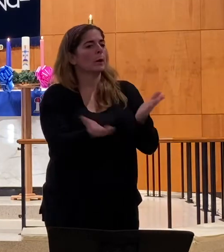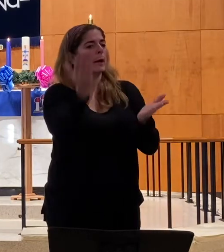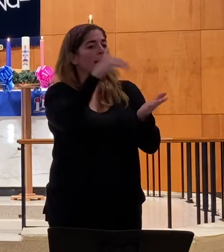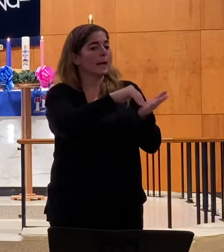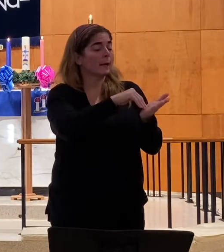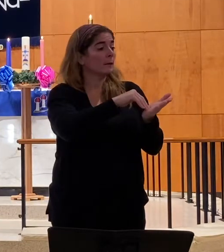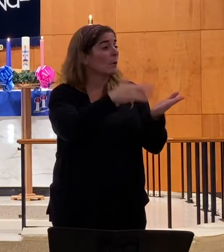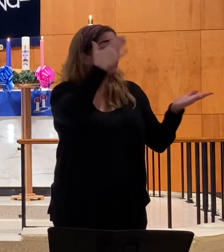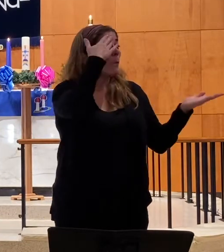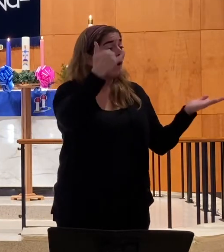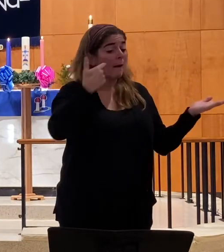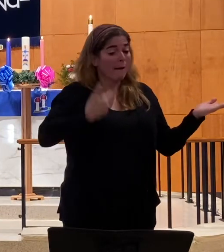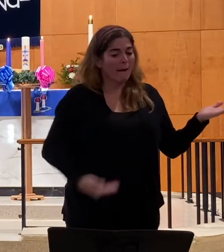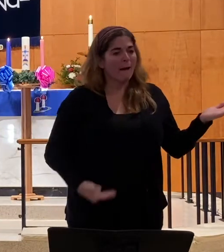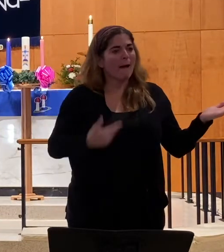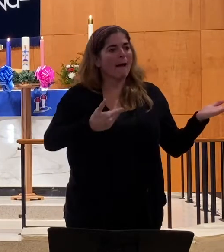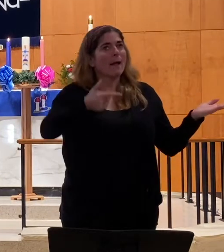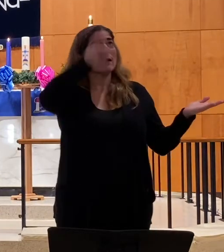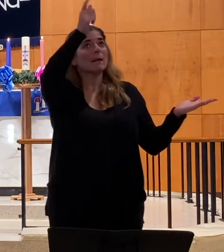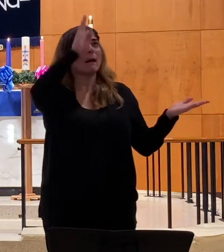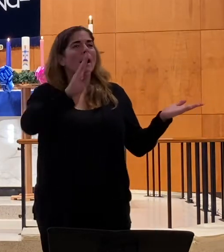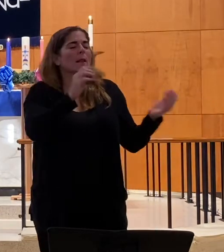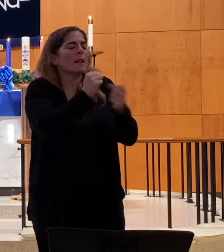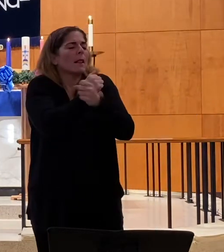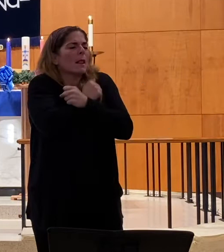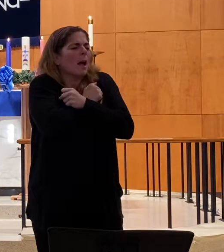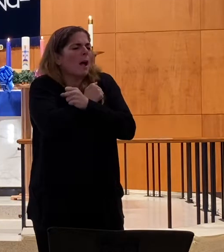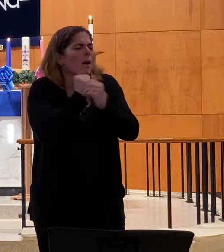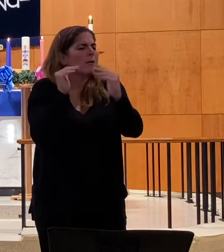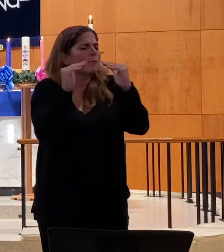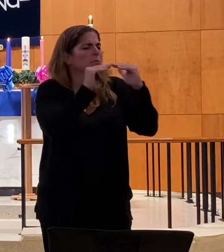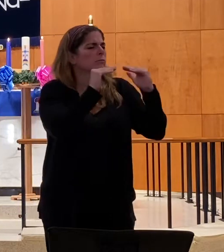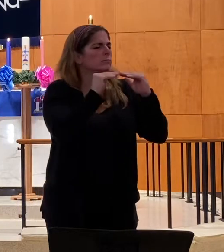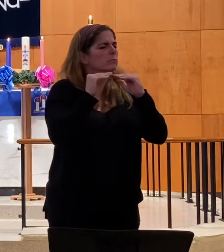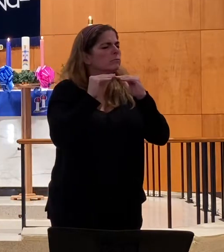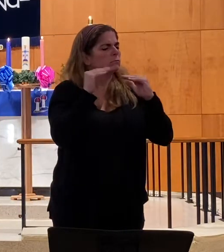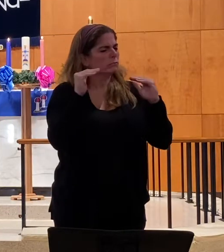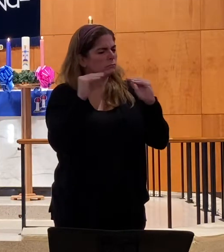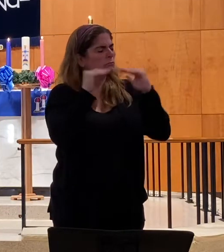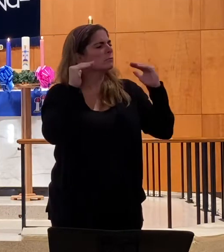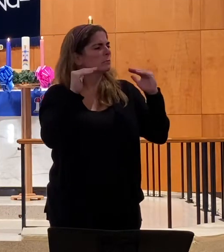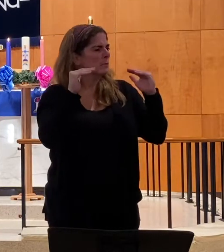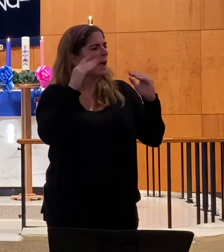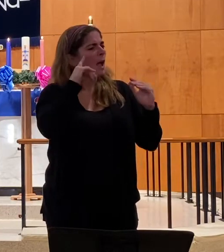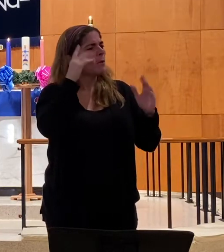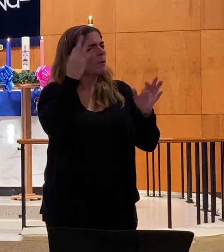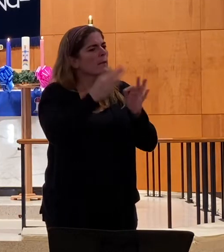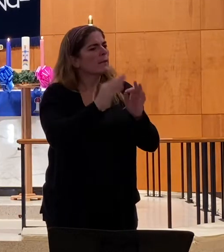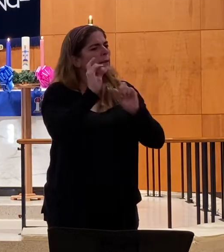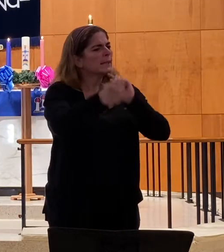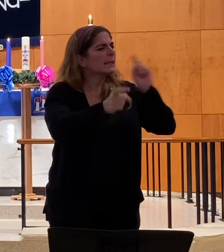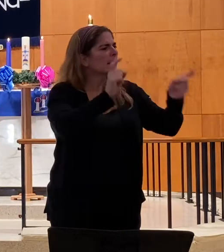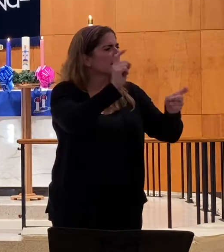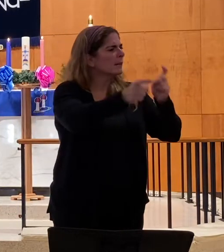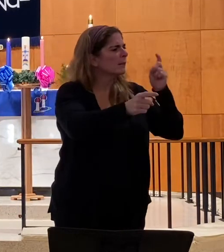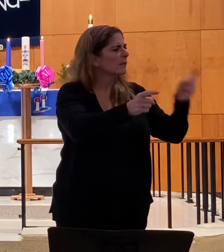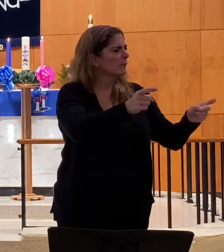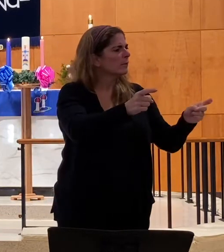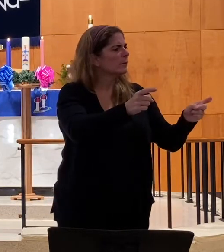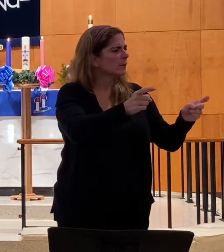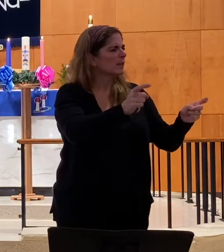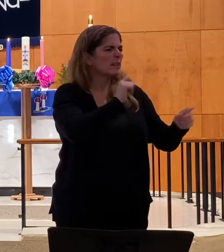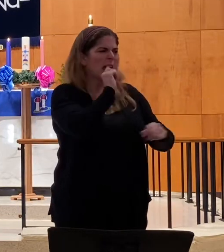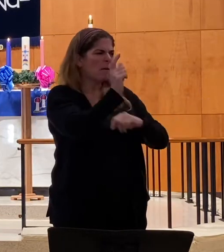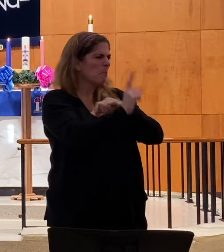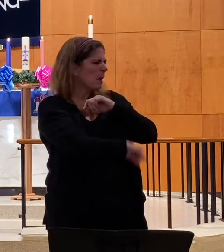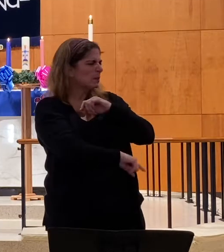For I, the Lord, love justice. I hate robbery and wrongdoing. I will faithfully give them their recompense, and I will